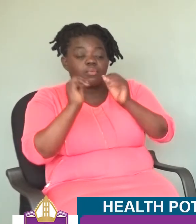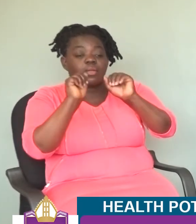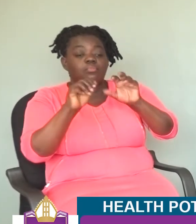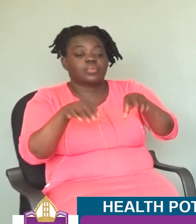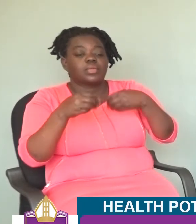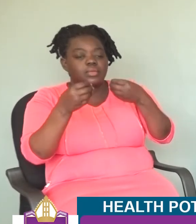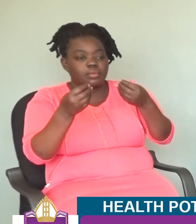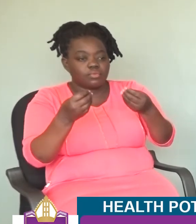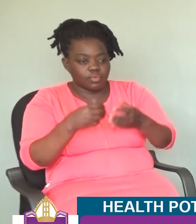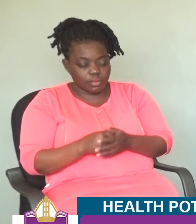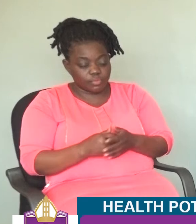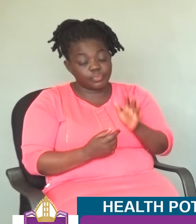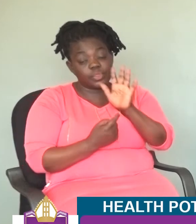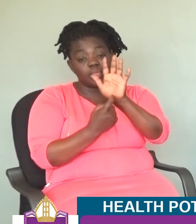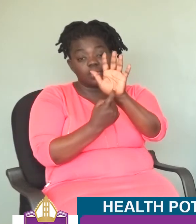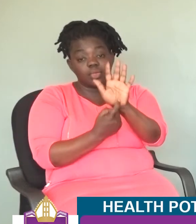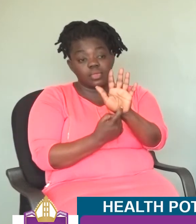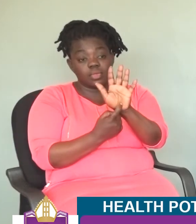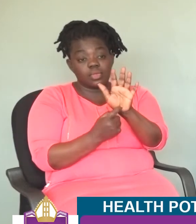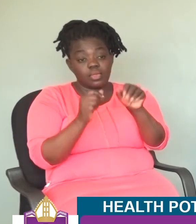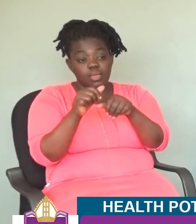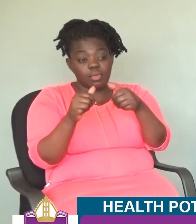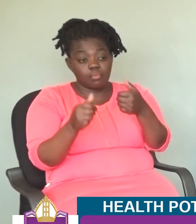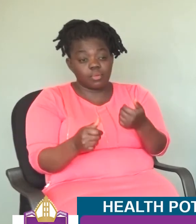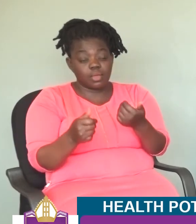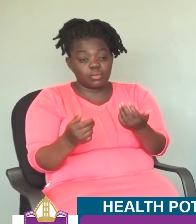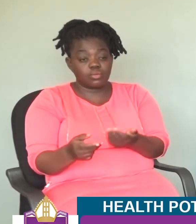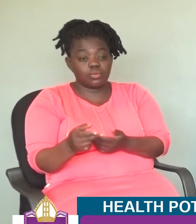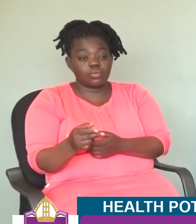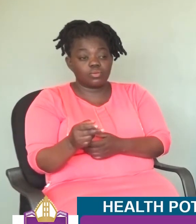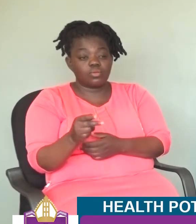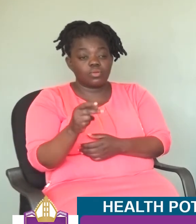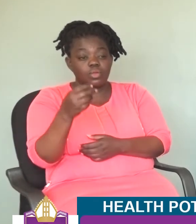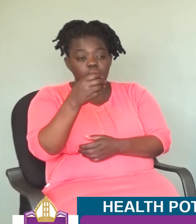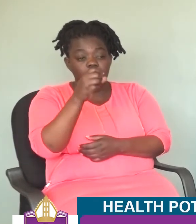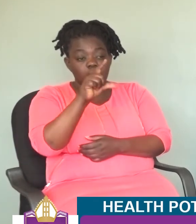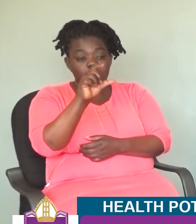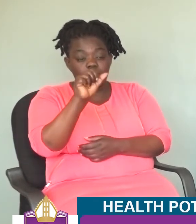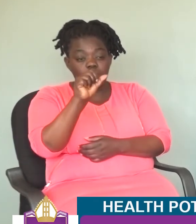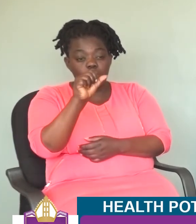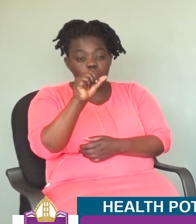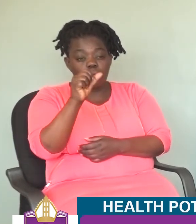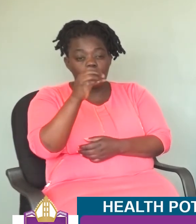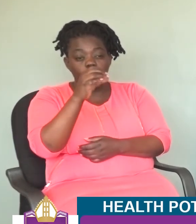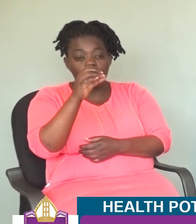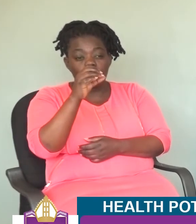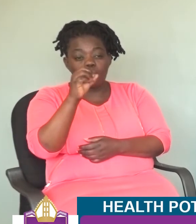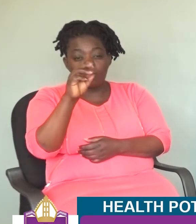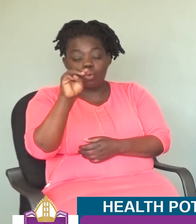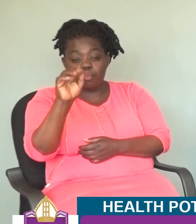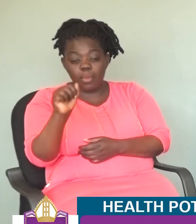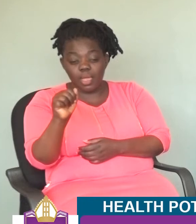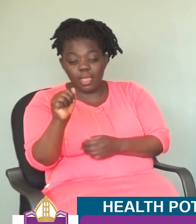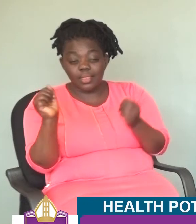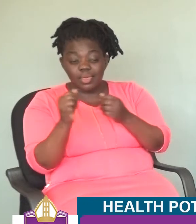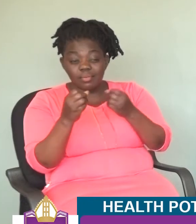given. Classic example is one I told about, the glaucoma. This glaucoma disease, unfortunately, in most cases,